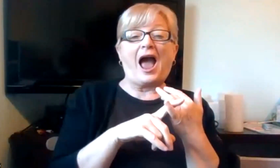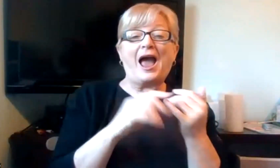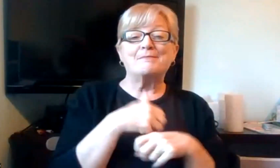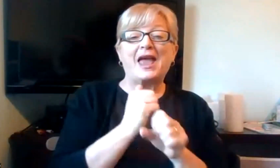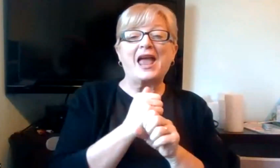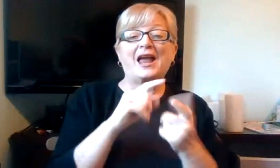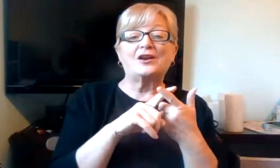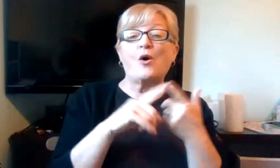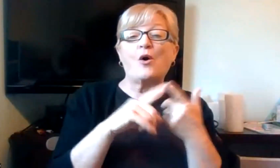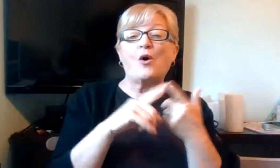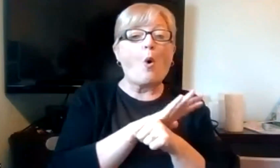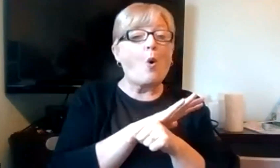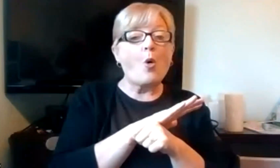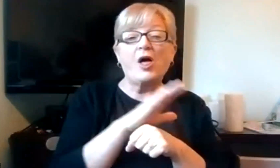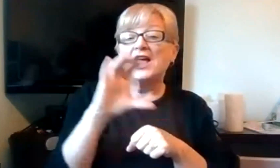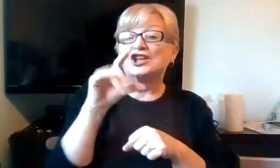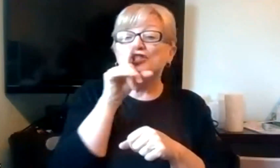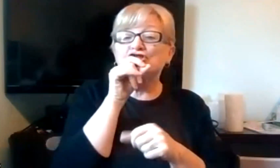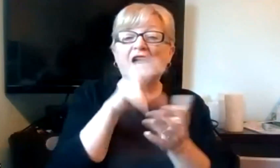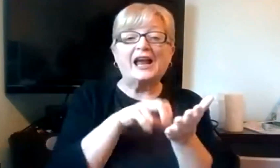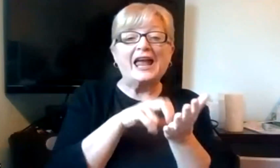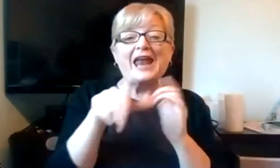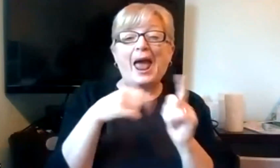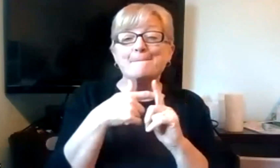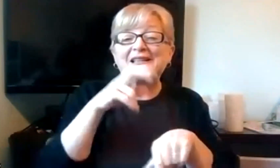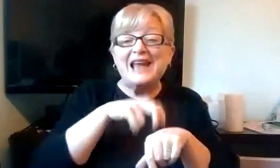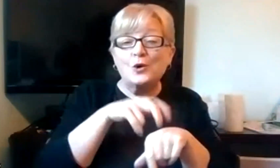and potatoes and stuff in there. I